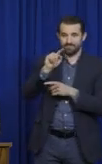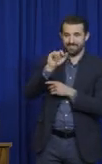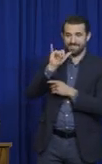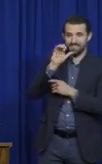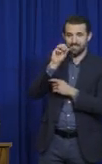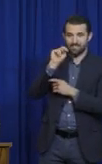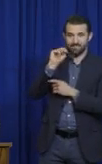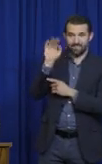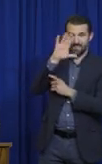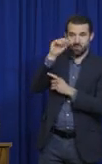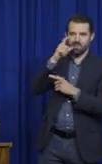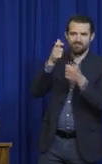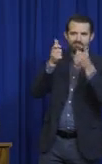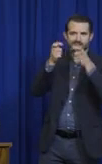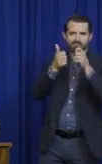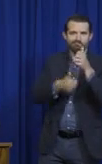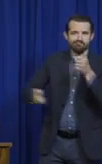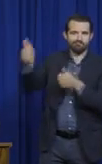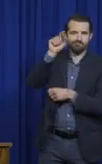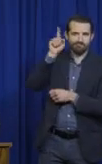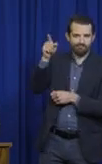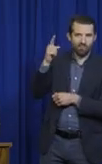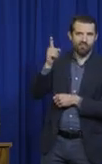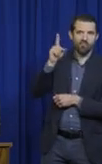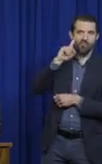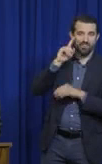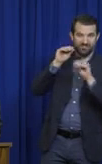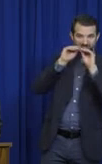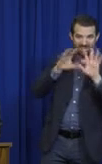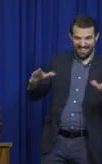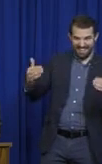since we detected conditions that constitute an outbreak.